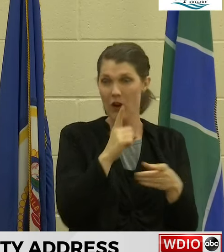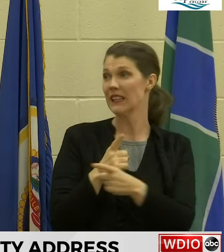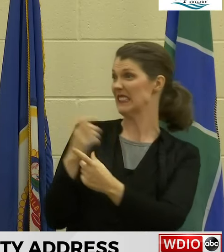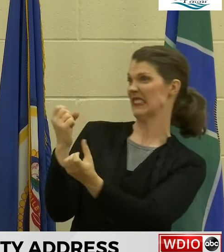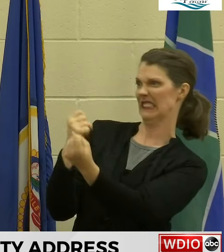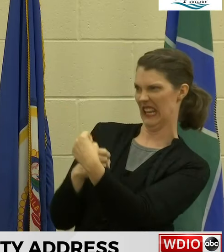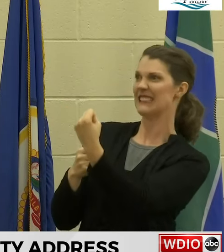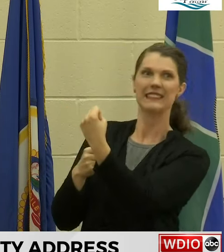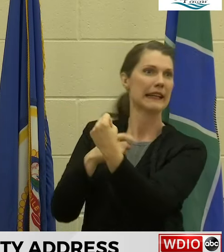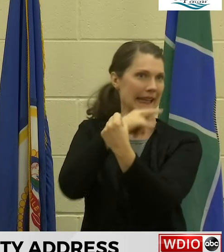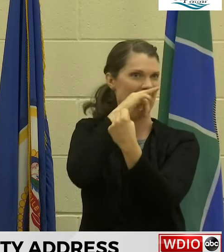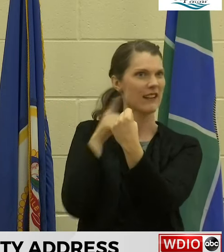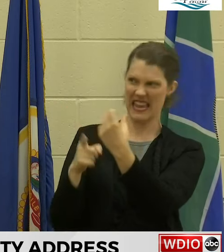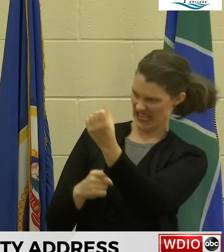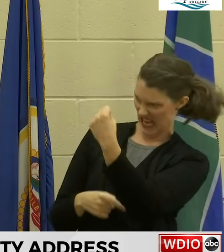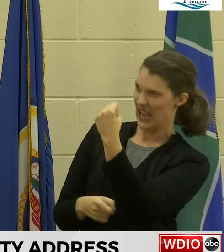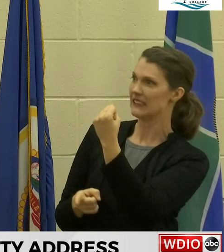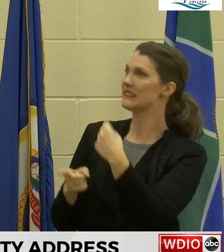Yes.